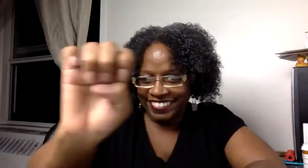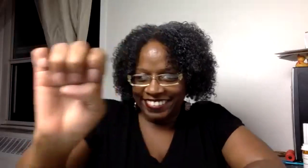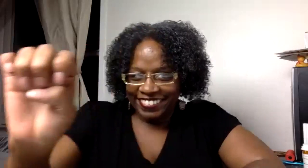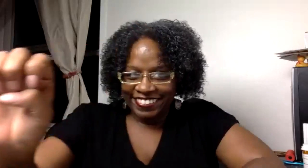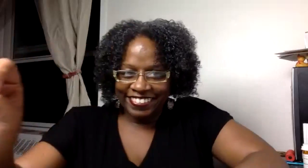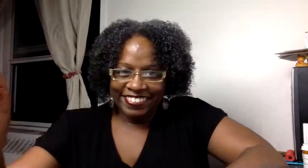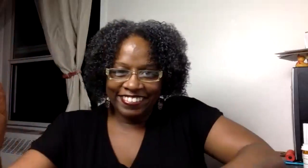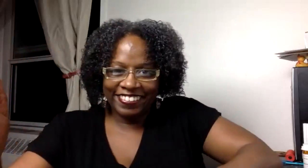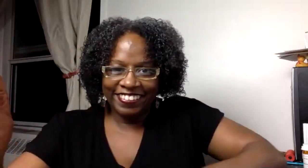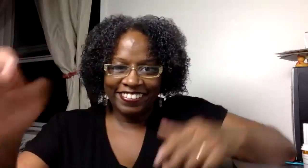Farouk.